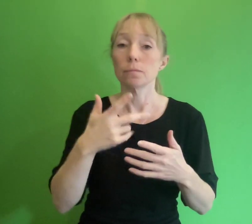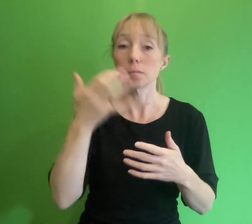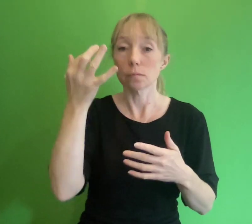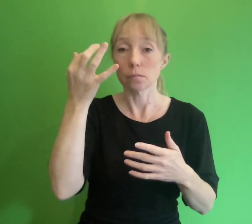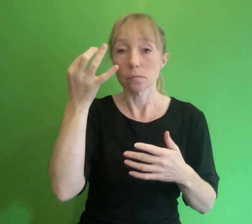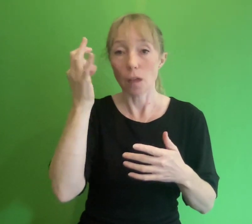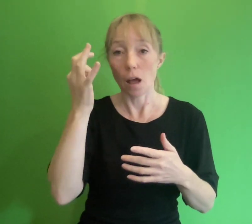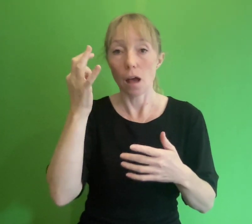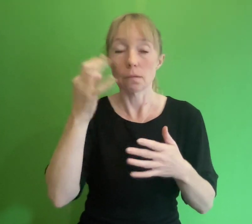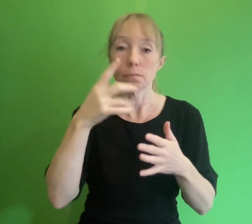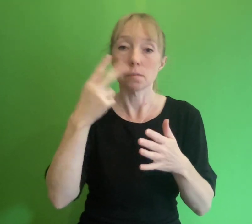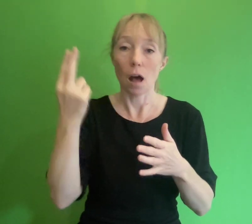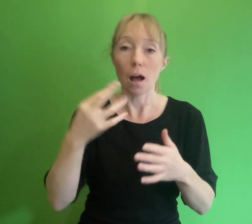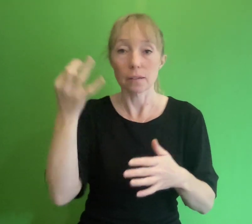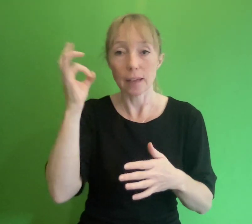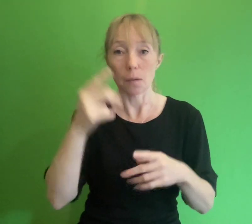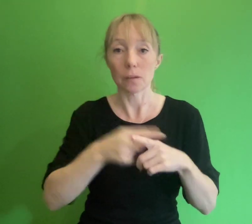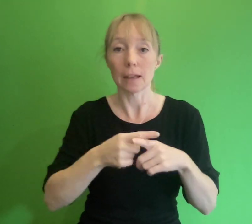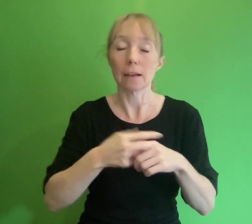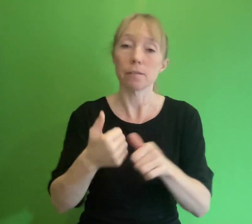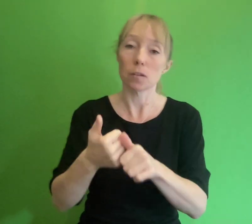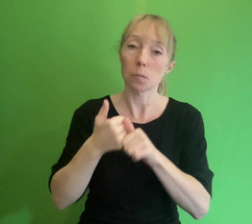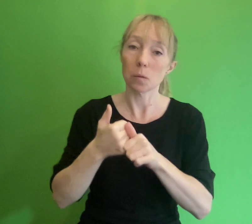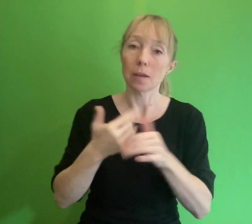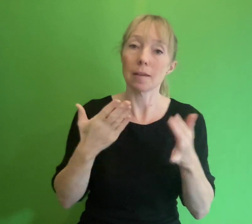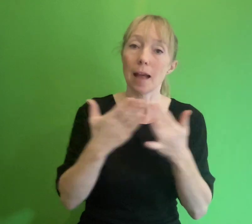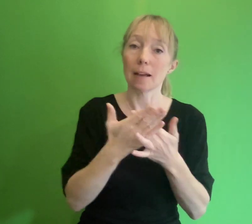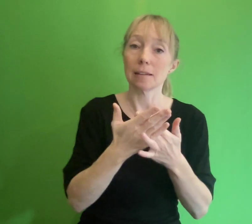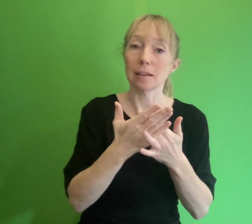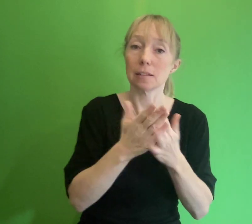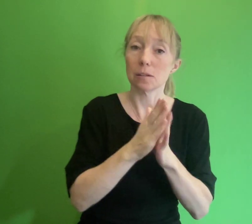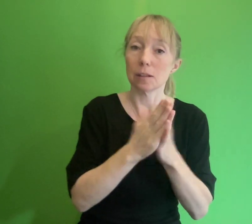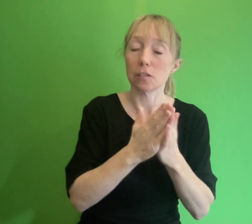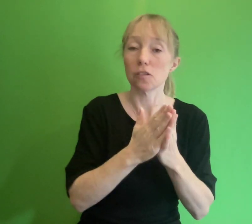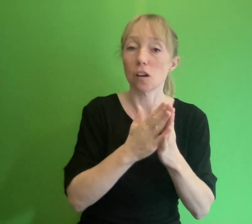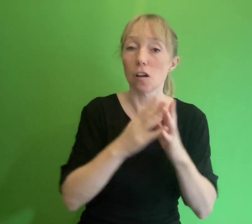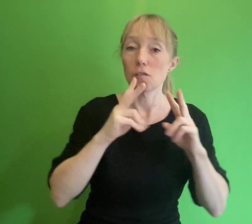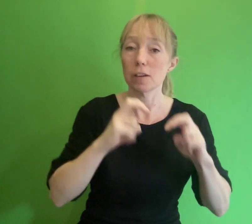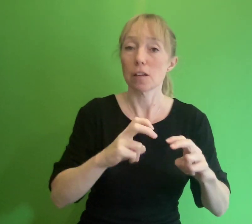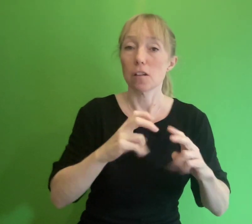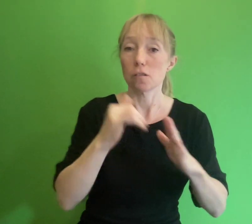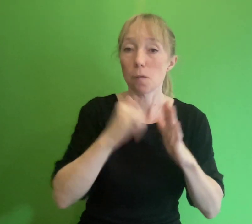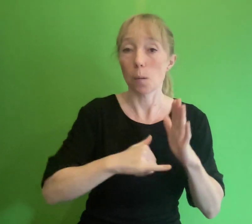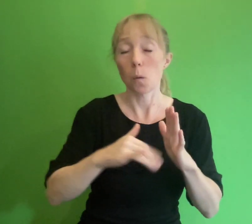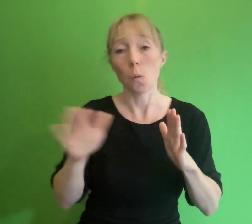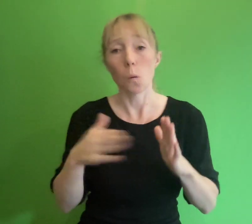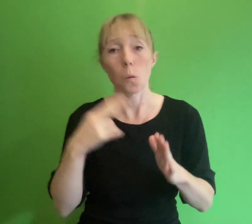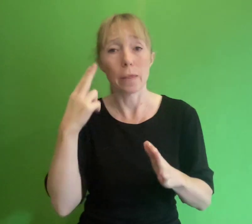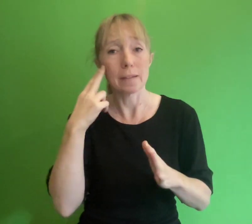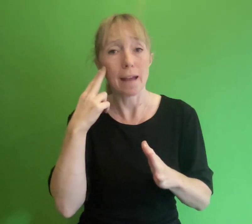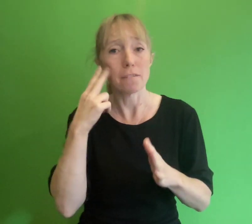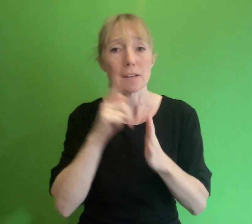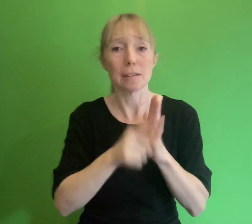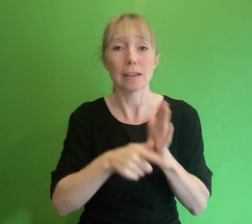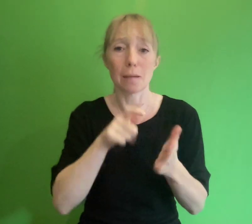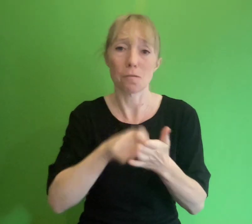the Access to Literature research and report, all the deaf and disabled writers who participated in the